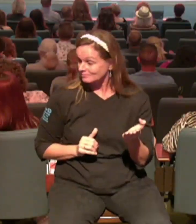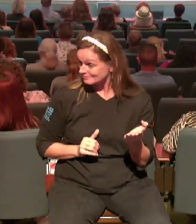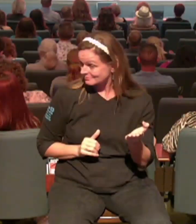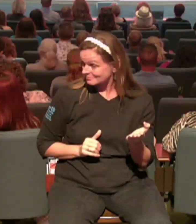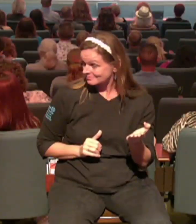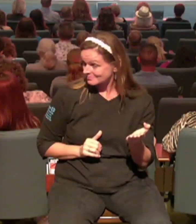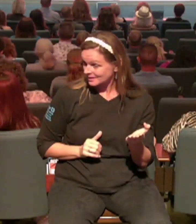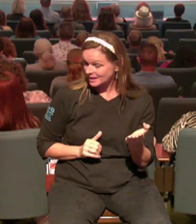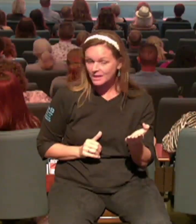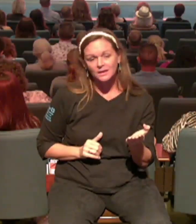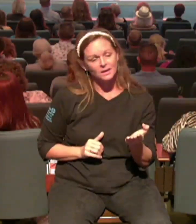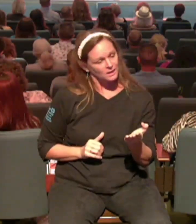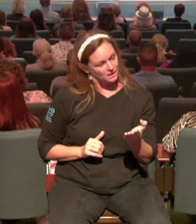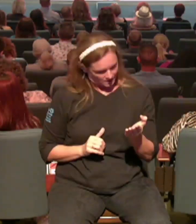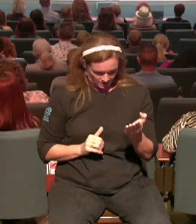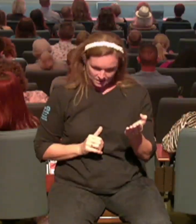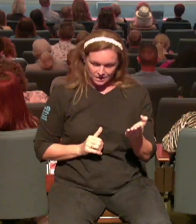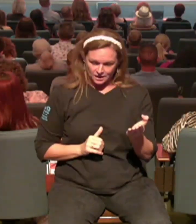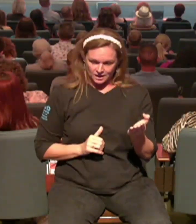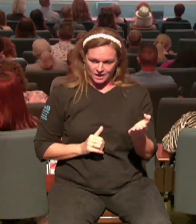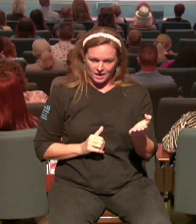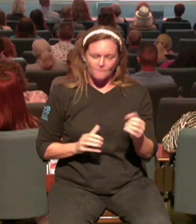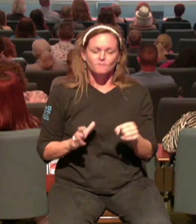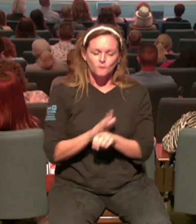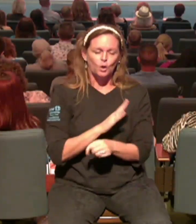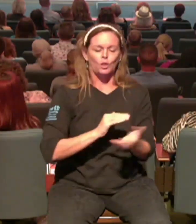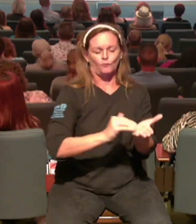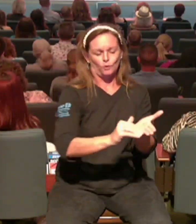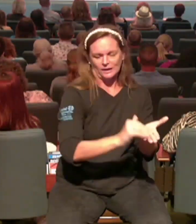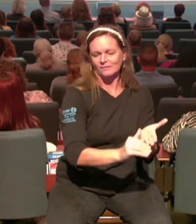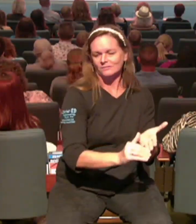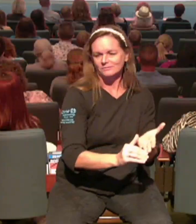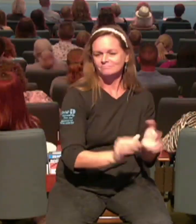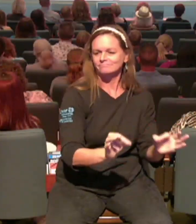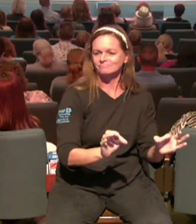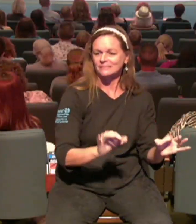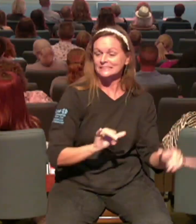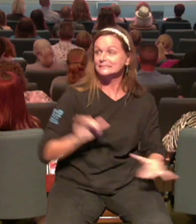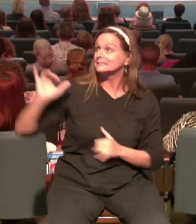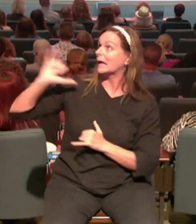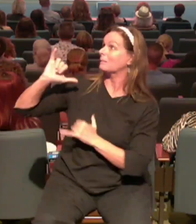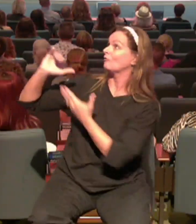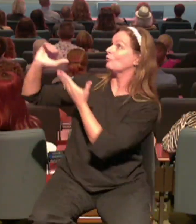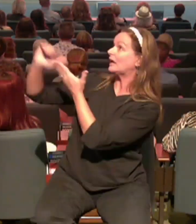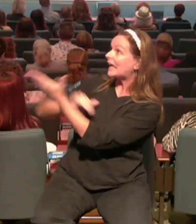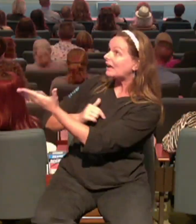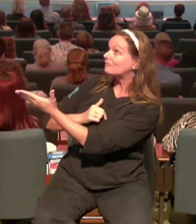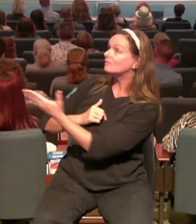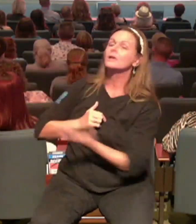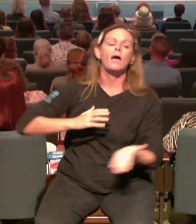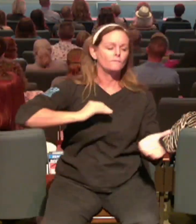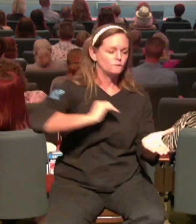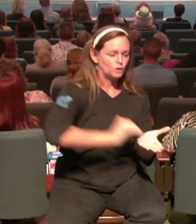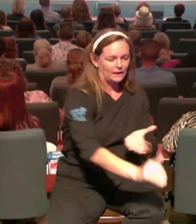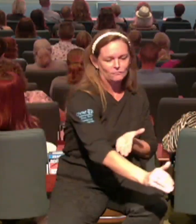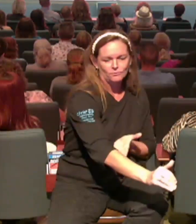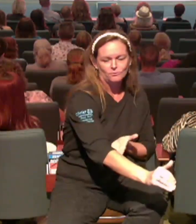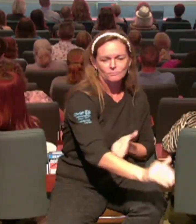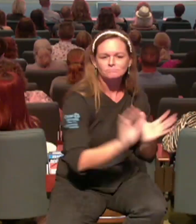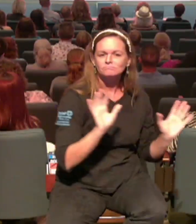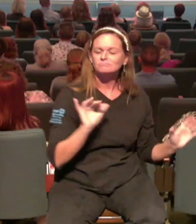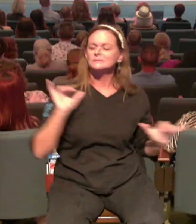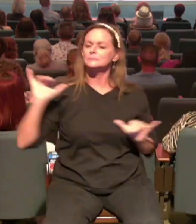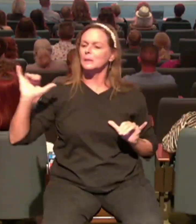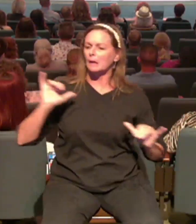maybe if you are good for like a week. No, there were no strings attached. He didn't hold any grudge against you. He didn't go, when you messed up, and you go, oh, there